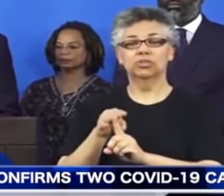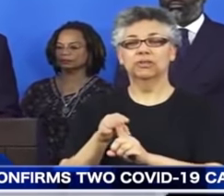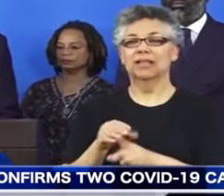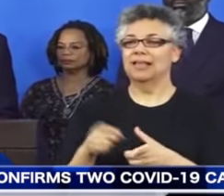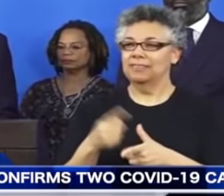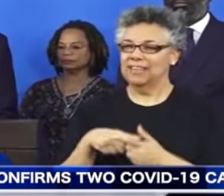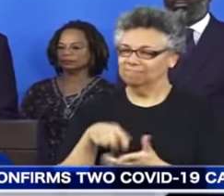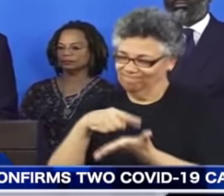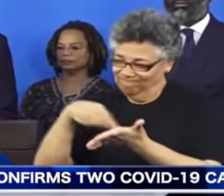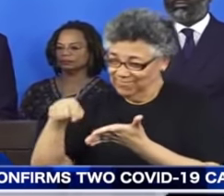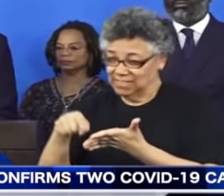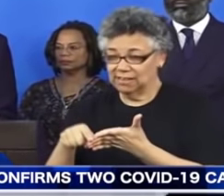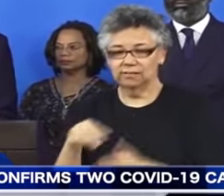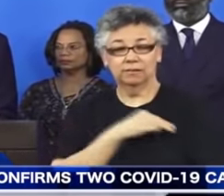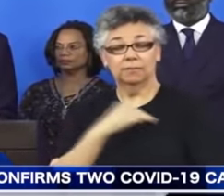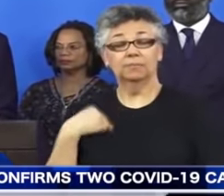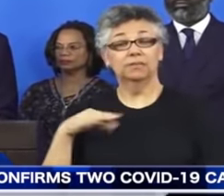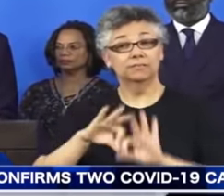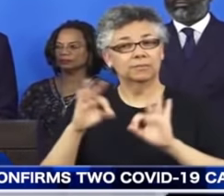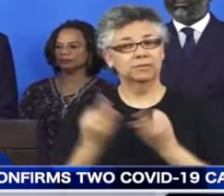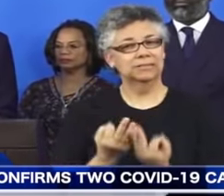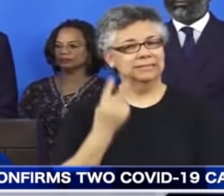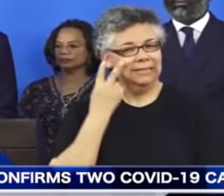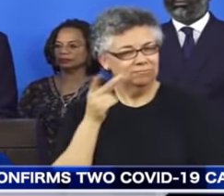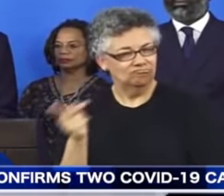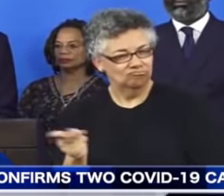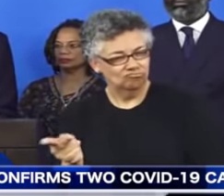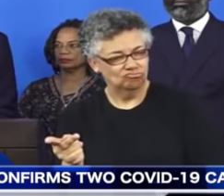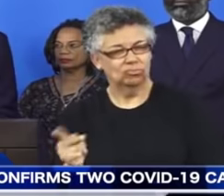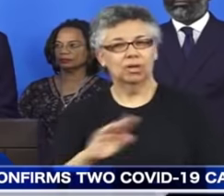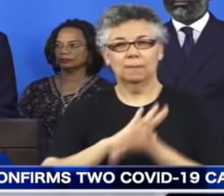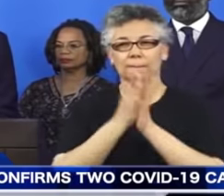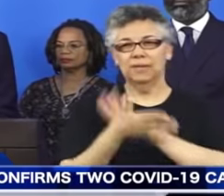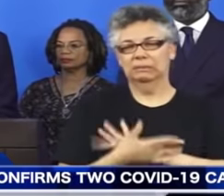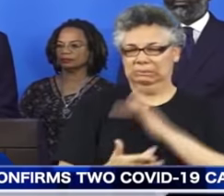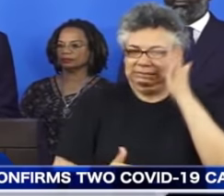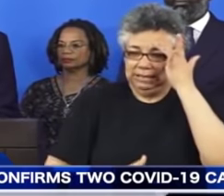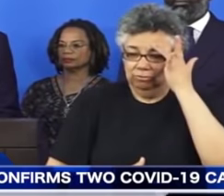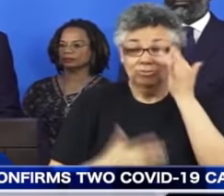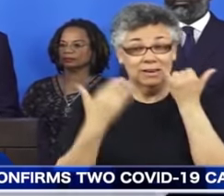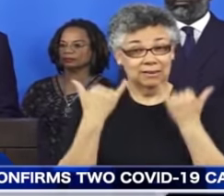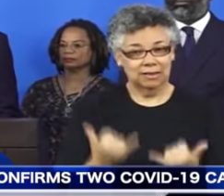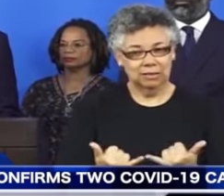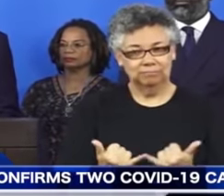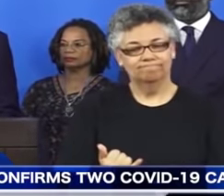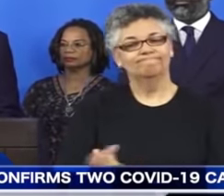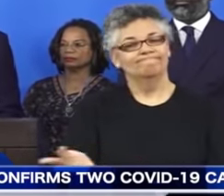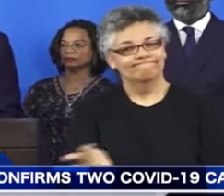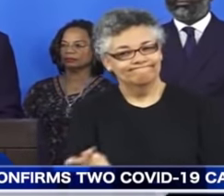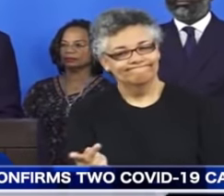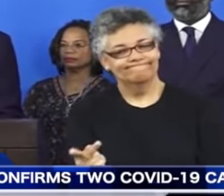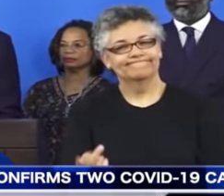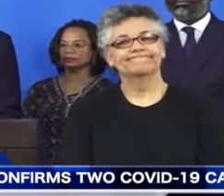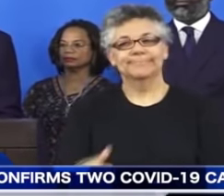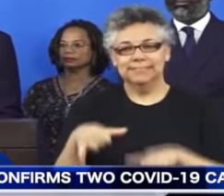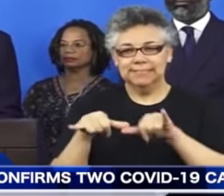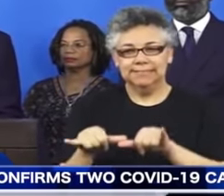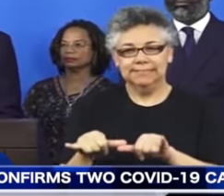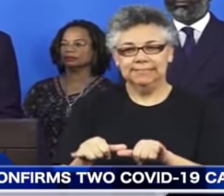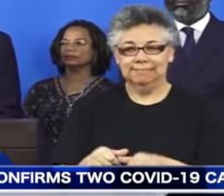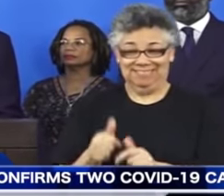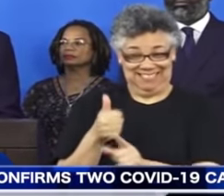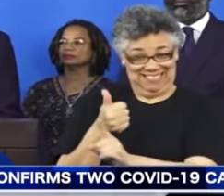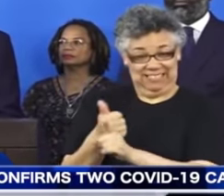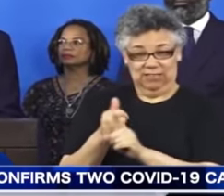to see if they become ill. Currently, they are self-quarantined, and this may require collecting